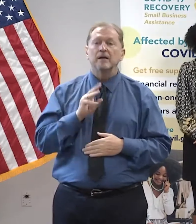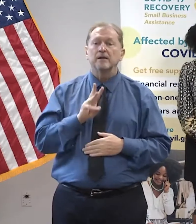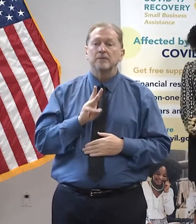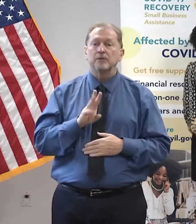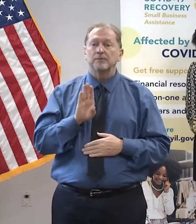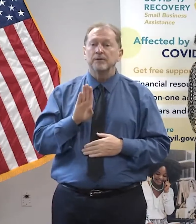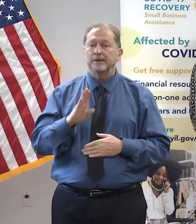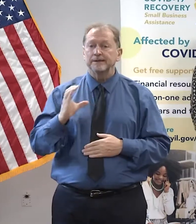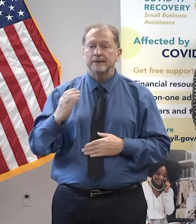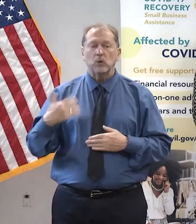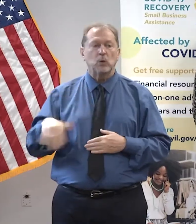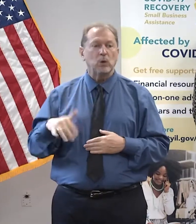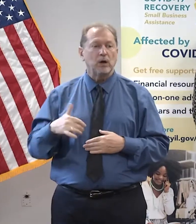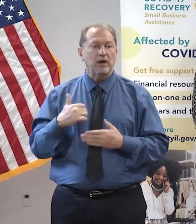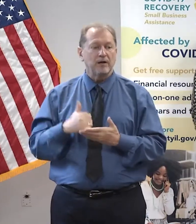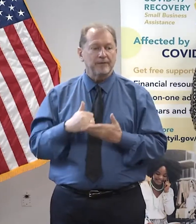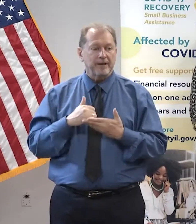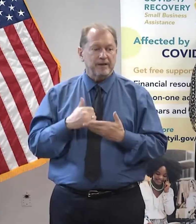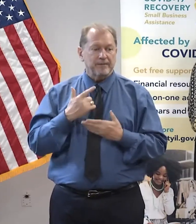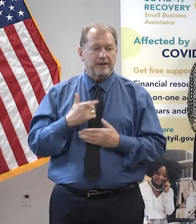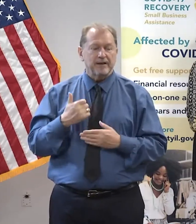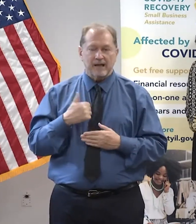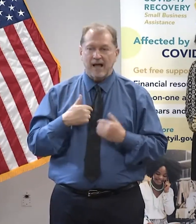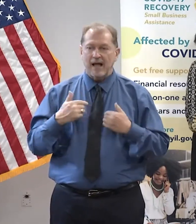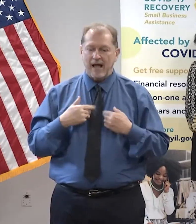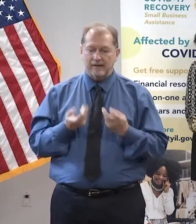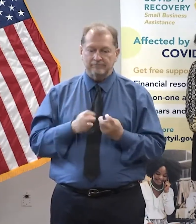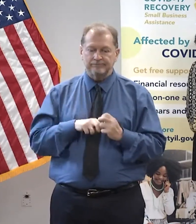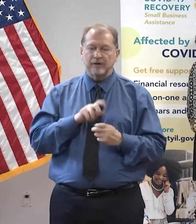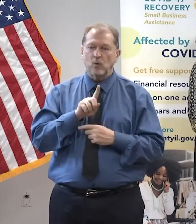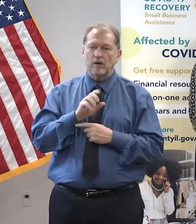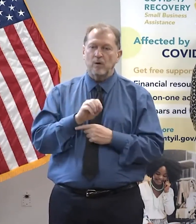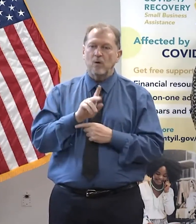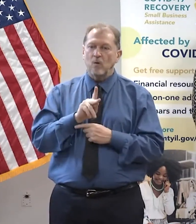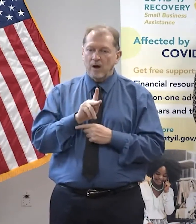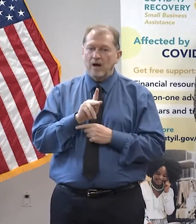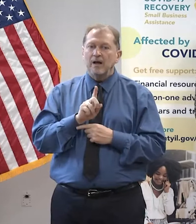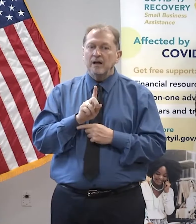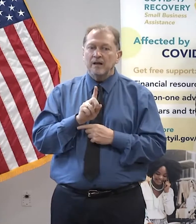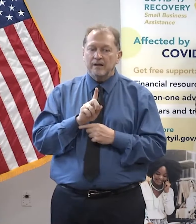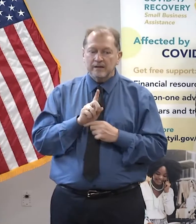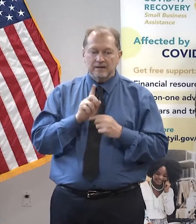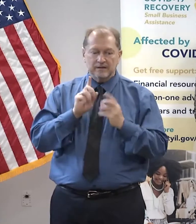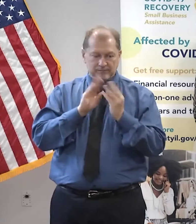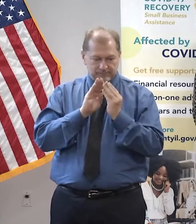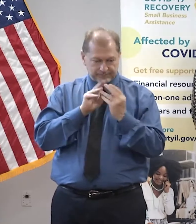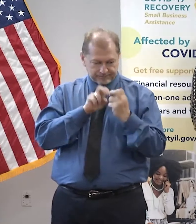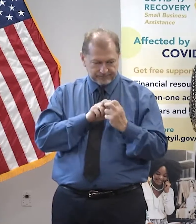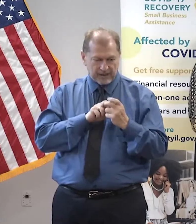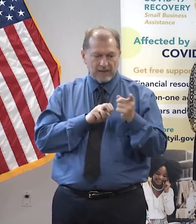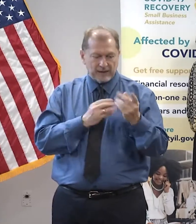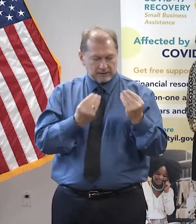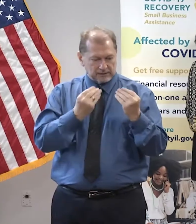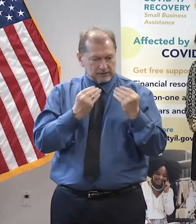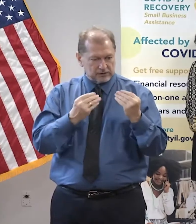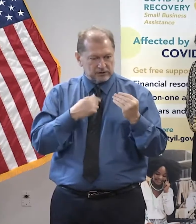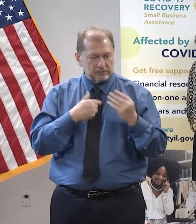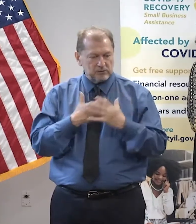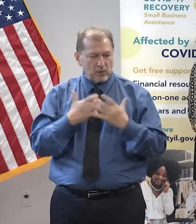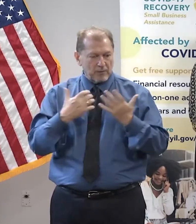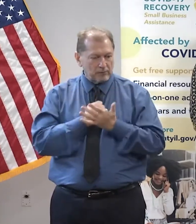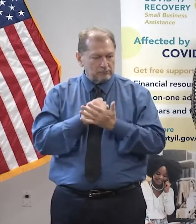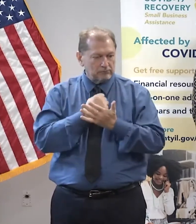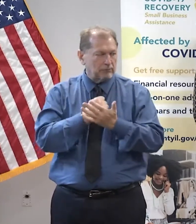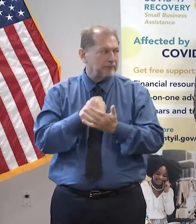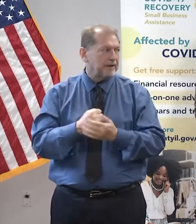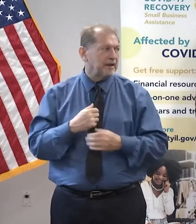help because I had my one-on-one session, which was a part of the program, and it was extremely beneficial. I found out